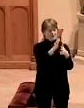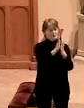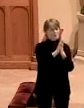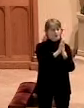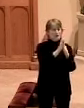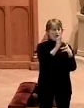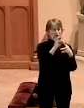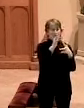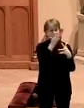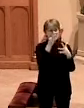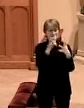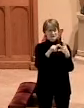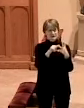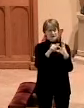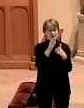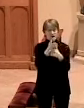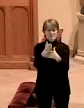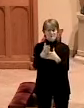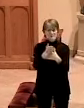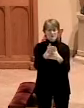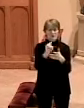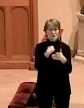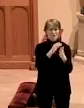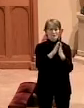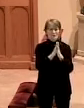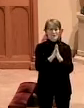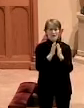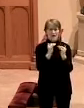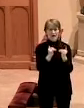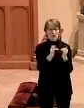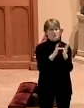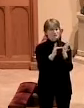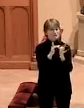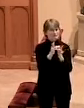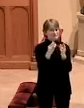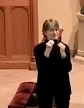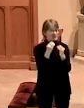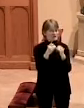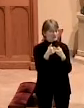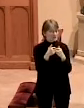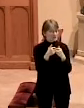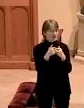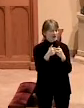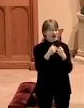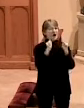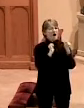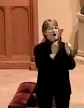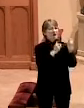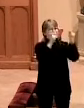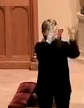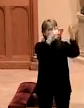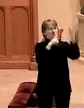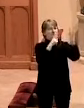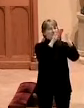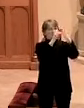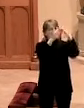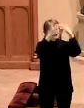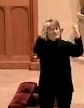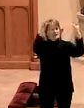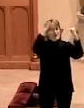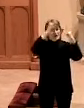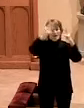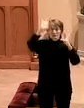almsgiving, we come here and we pray in the way Jesus taught us. Our Father, who art in